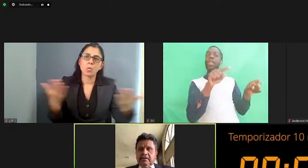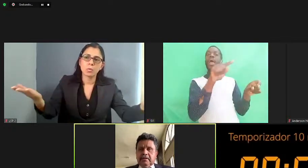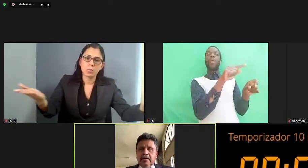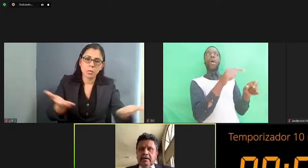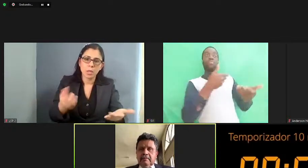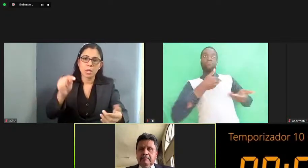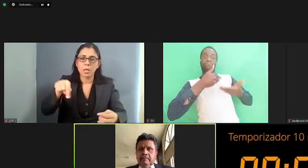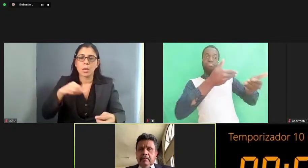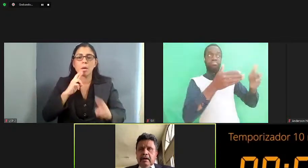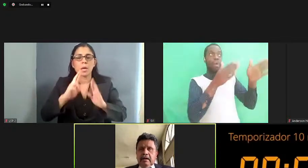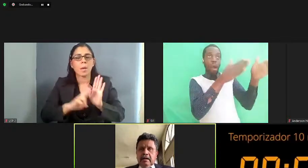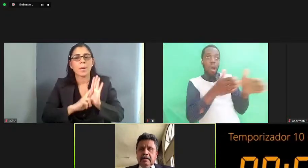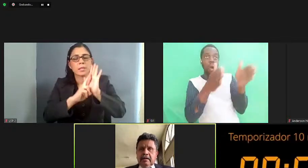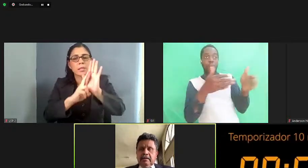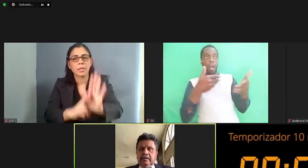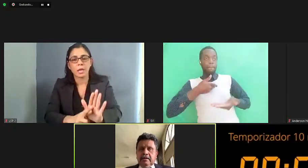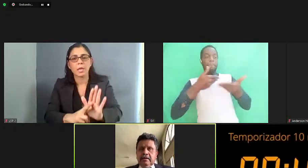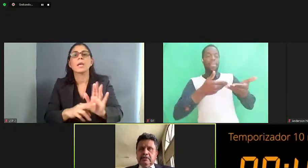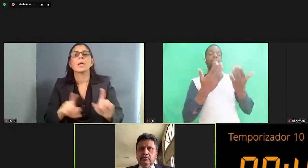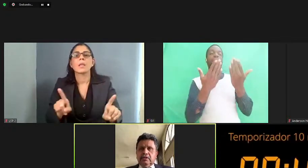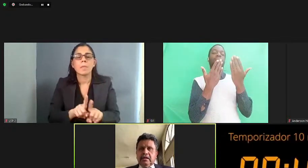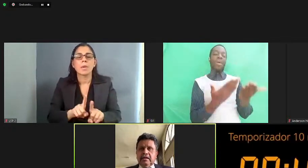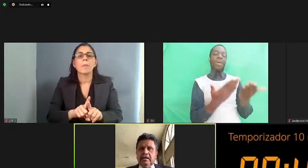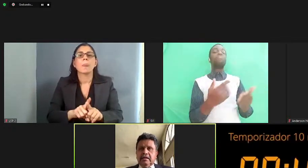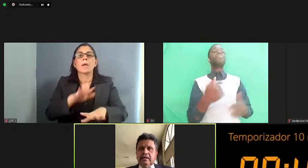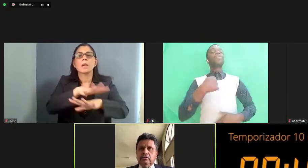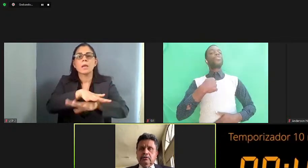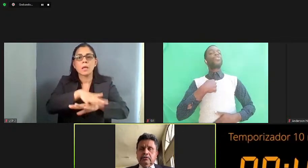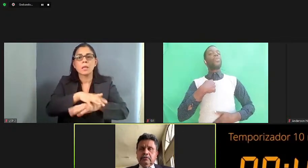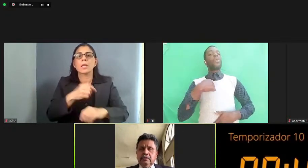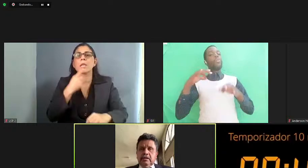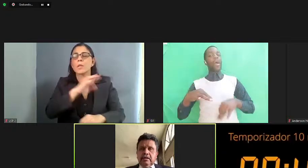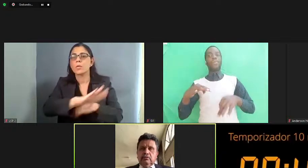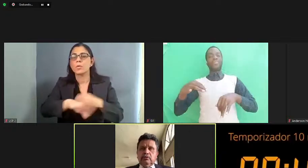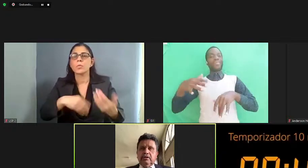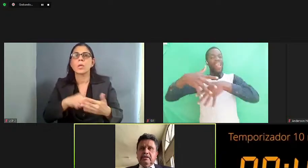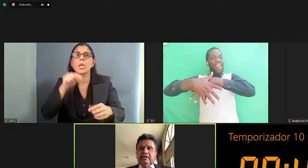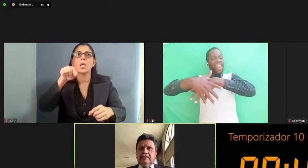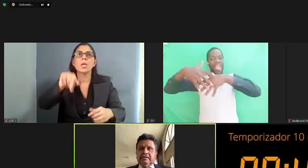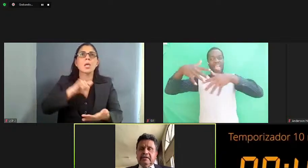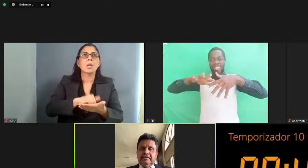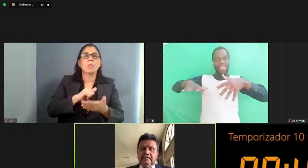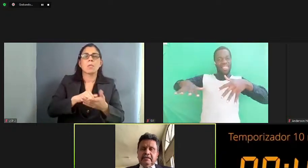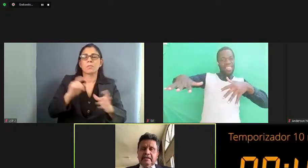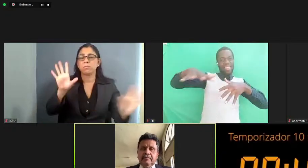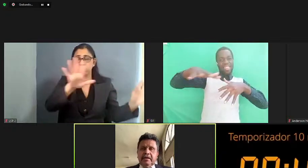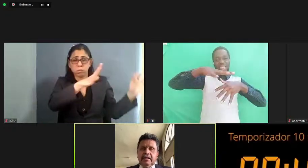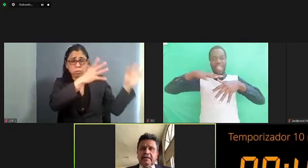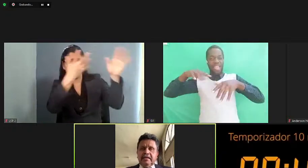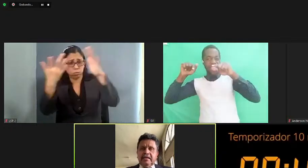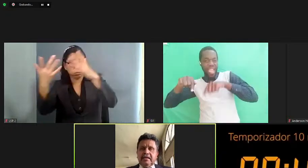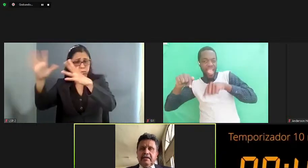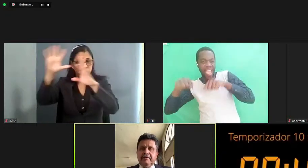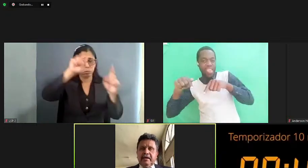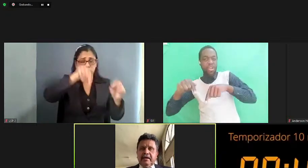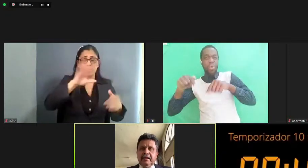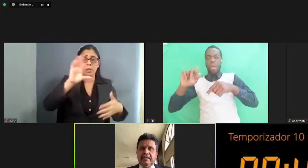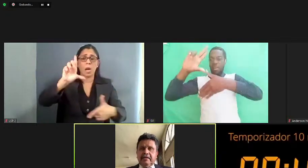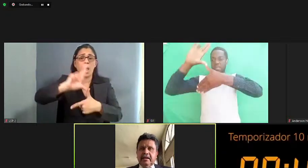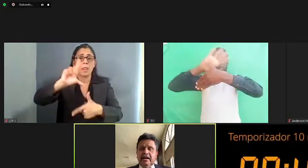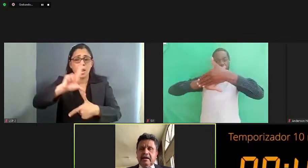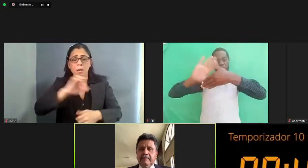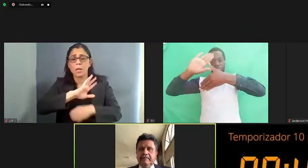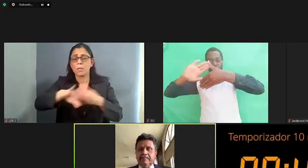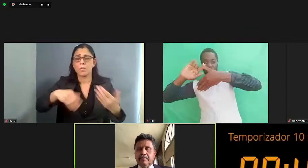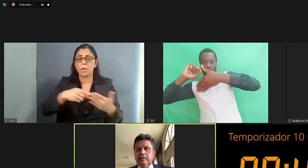invitation and for being able to represent the network for risk preventing the